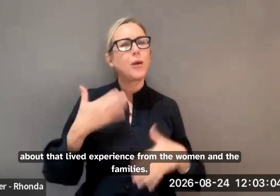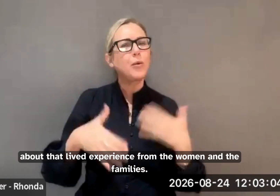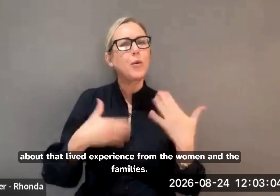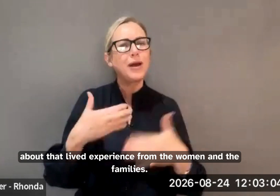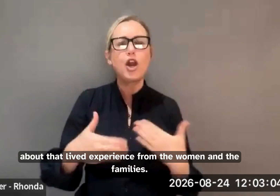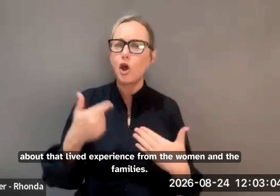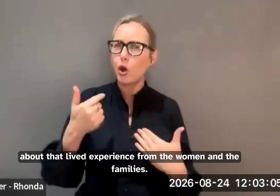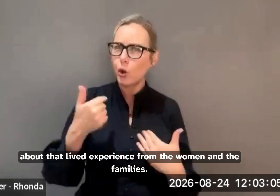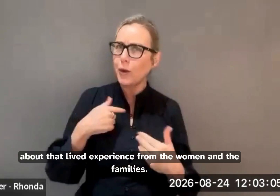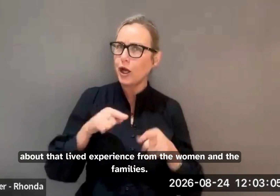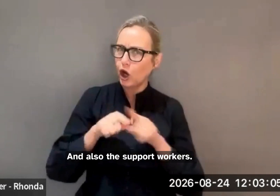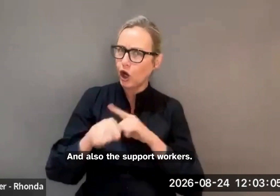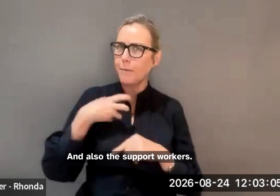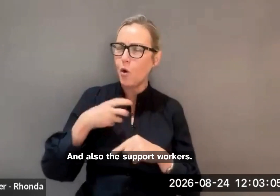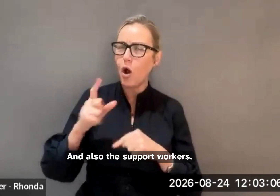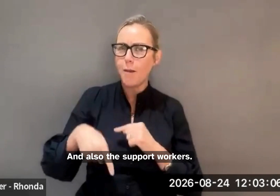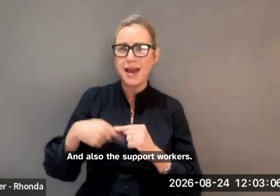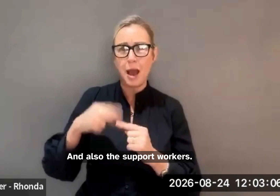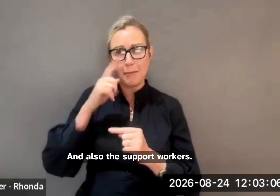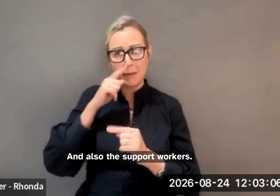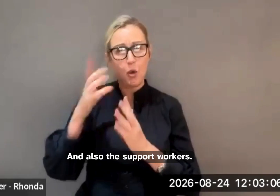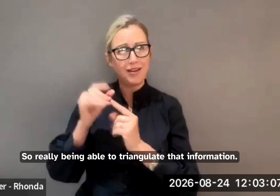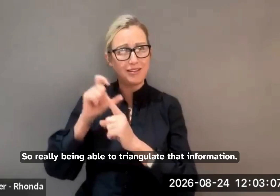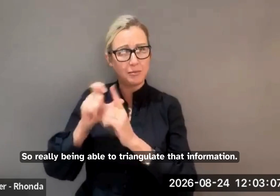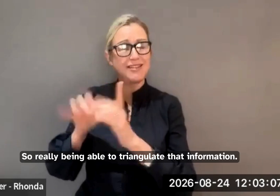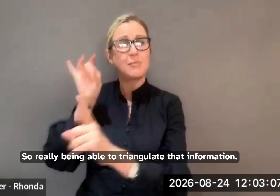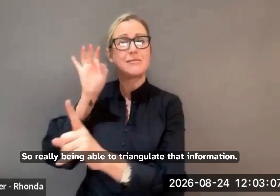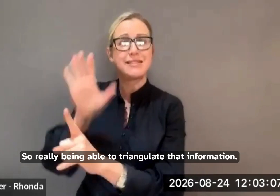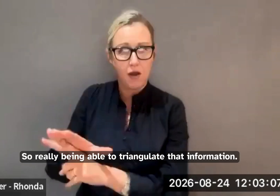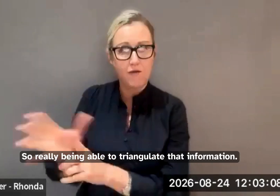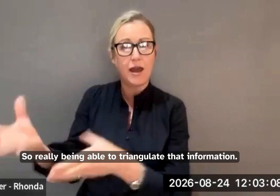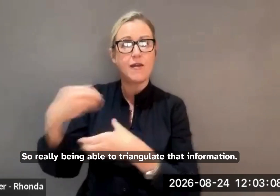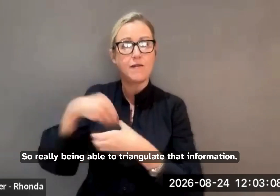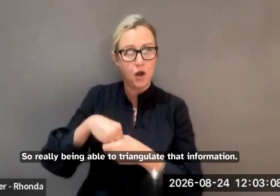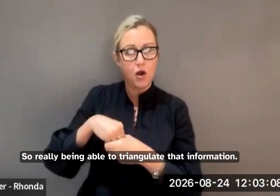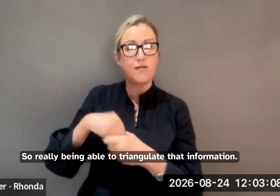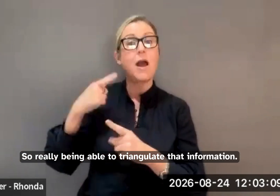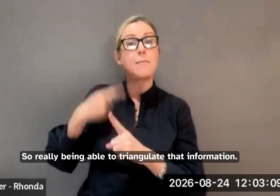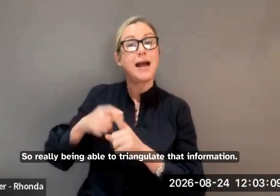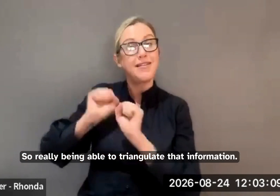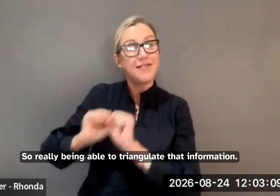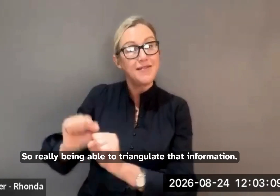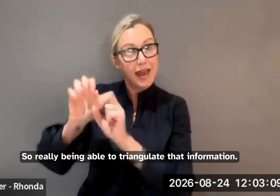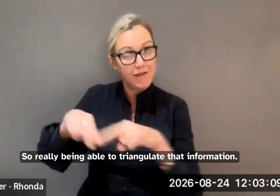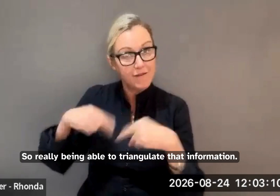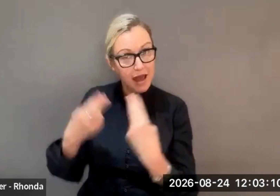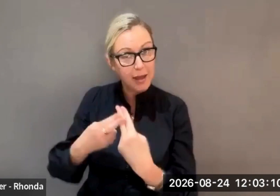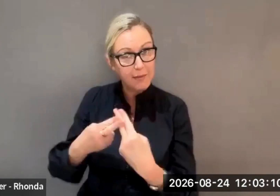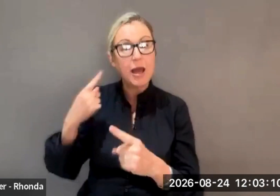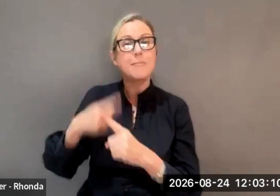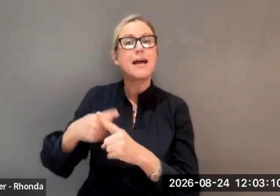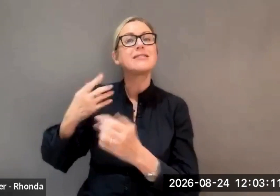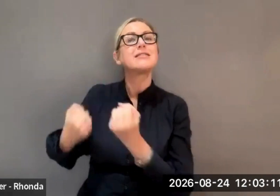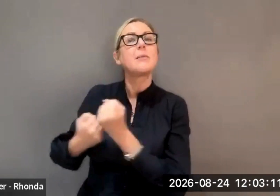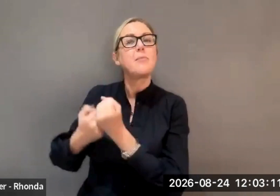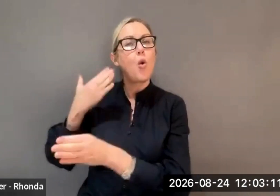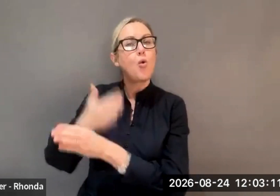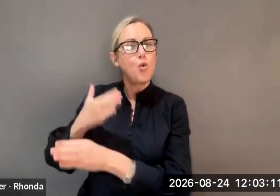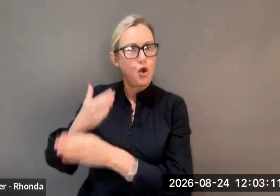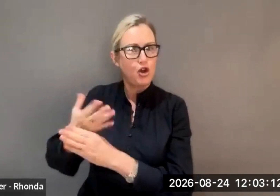from the women and the families and also the support workers. So really being able to triangulate that information.